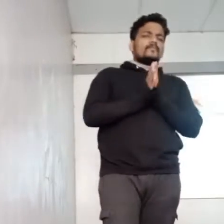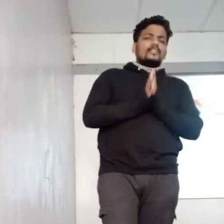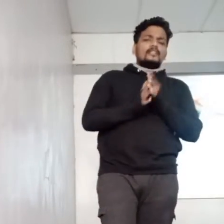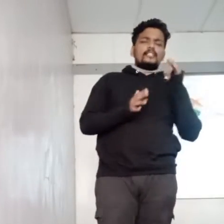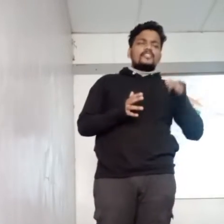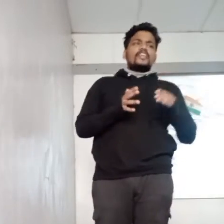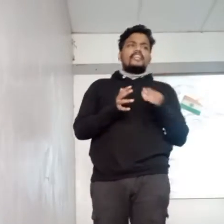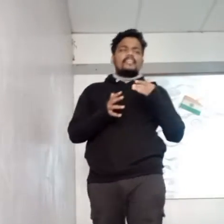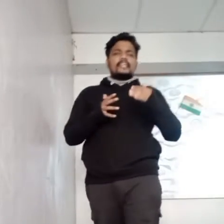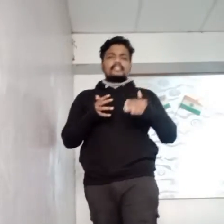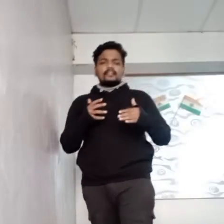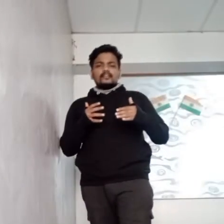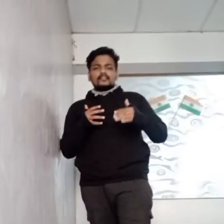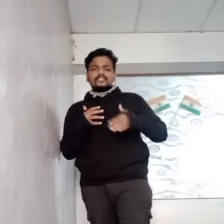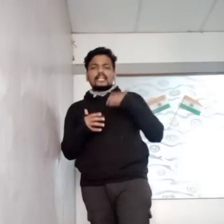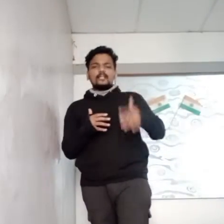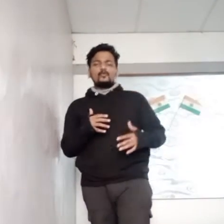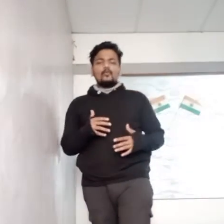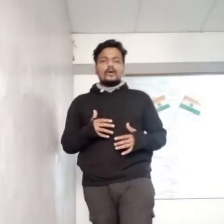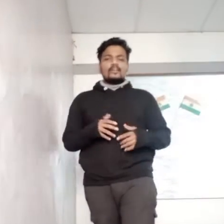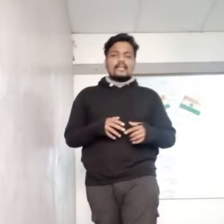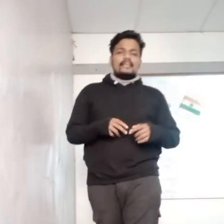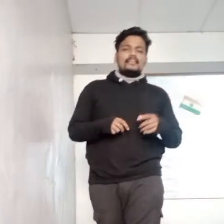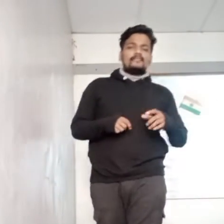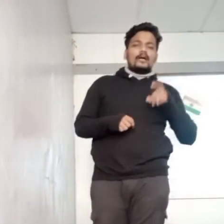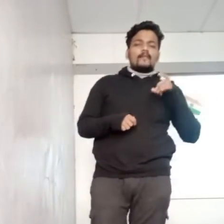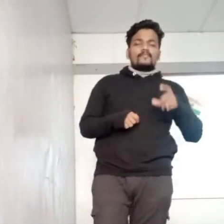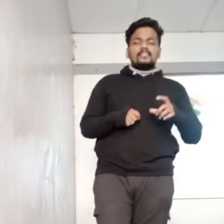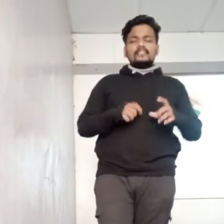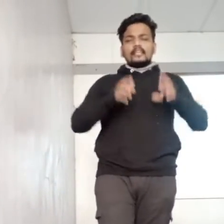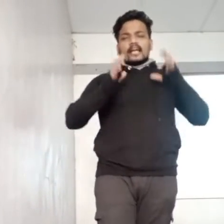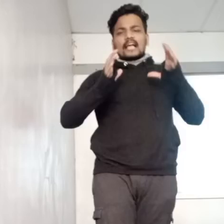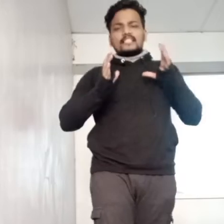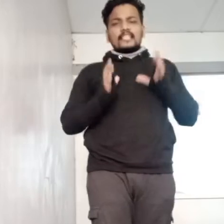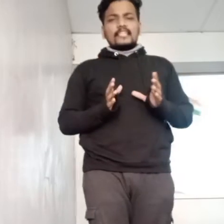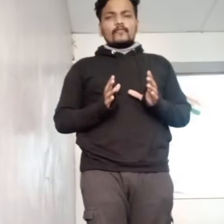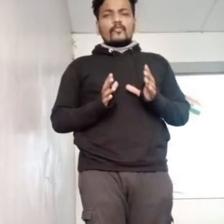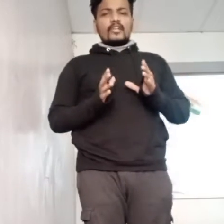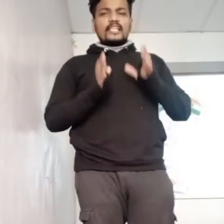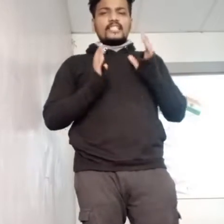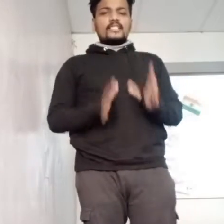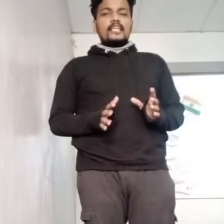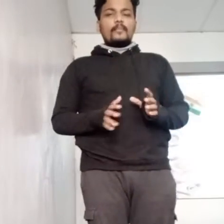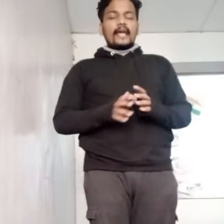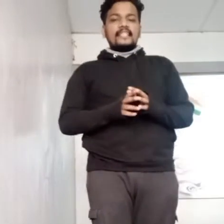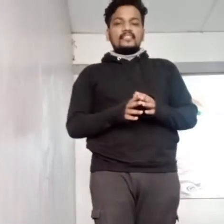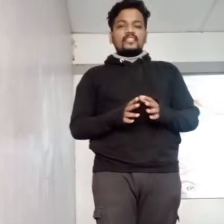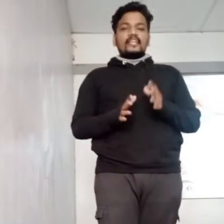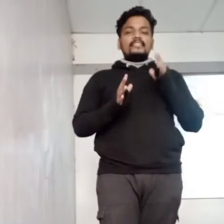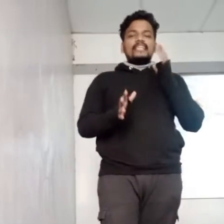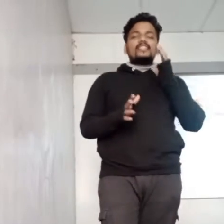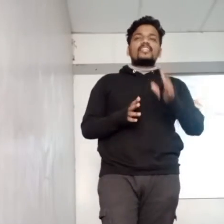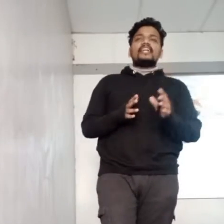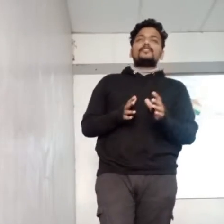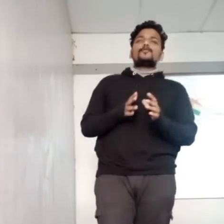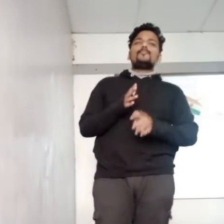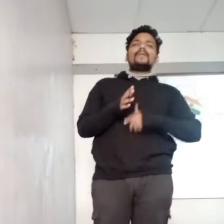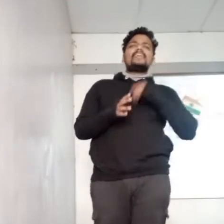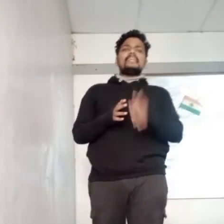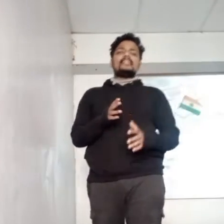the thread get start to work, and after then assigning work is done by that thread should be killed or